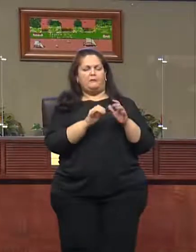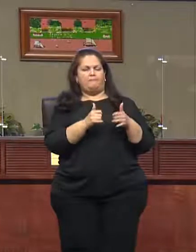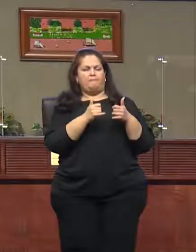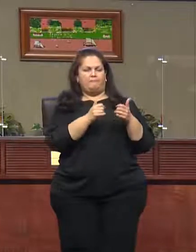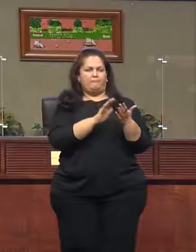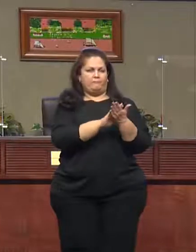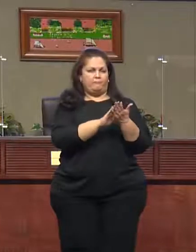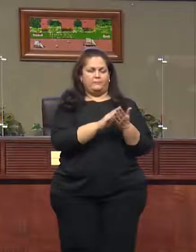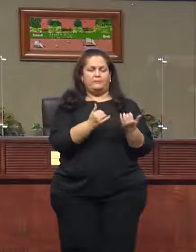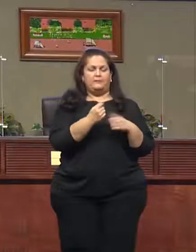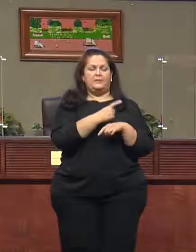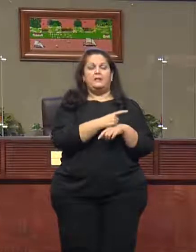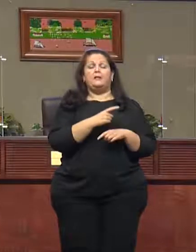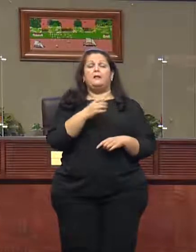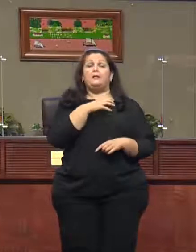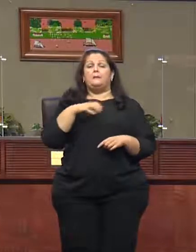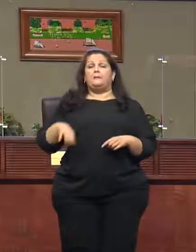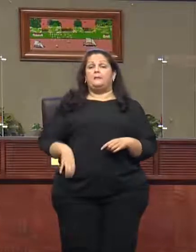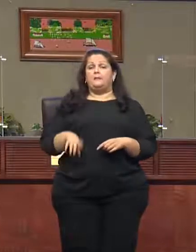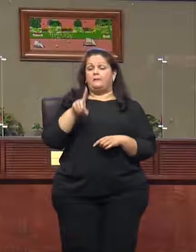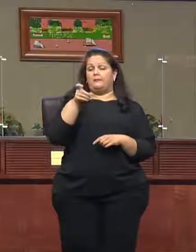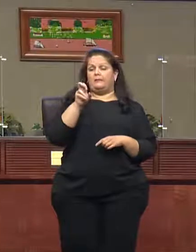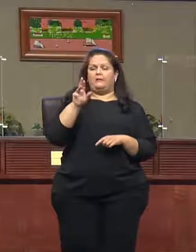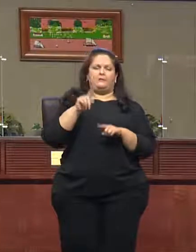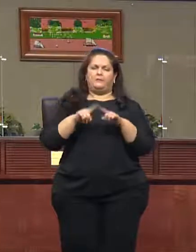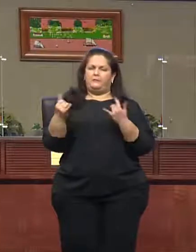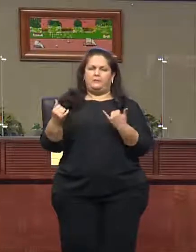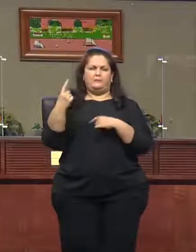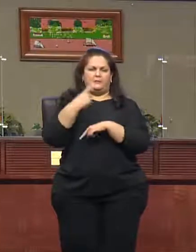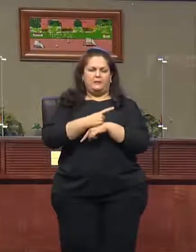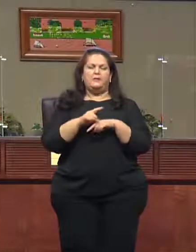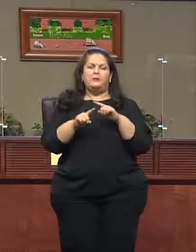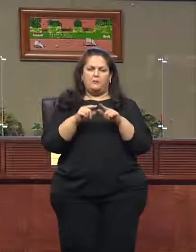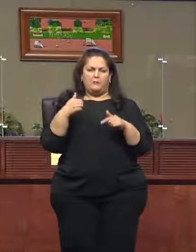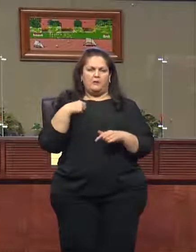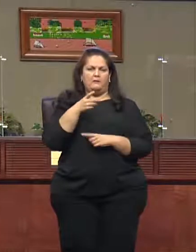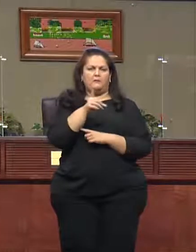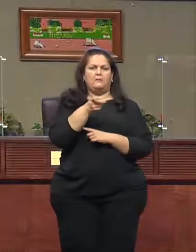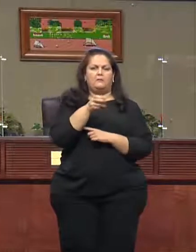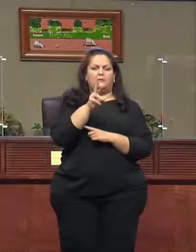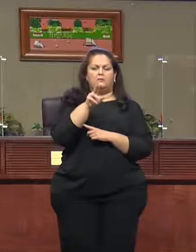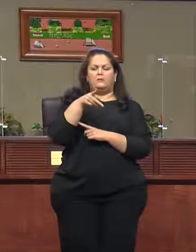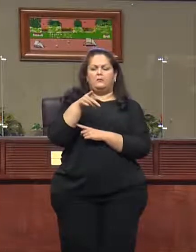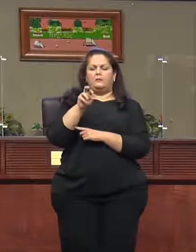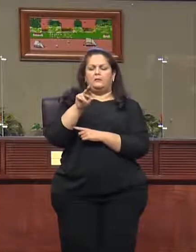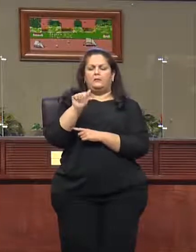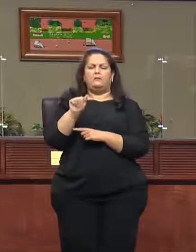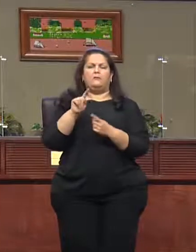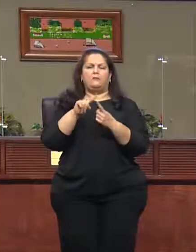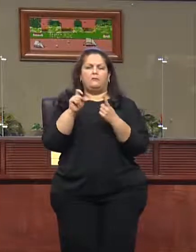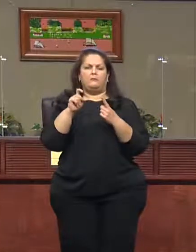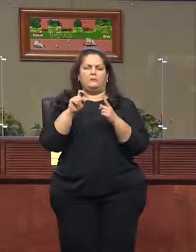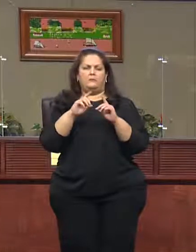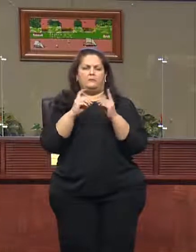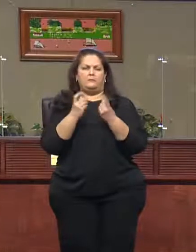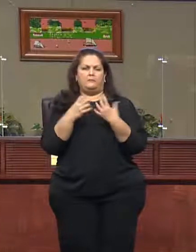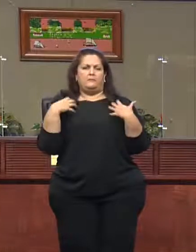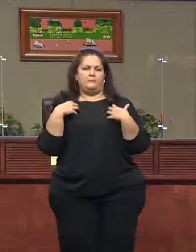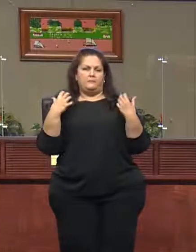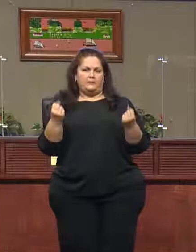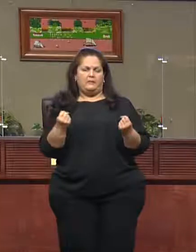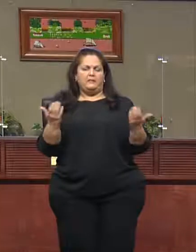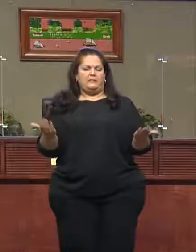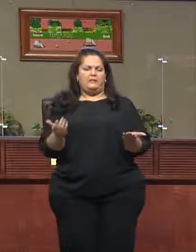appreciation. Orlando Mayor Buddy Dyer could not be here with us today, but we do have Dr. Raul Pino from the Florida Department of Health in Orange County here to